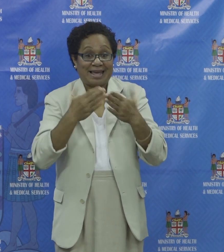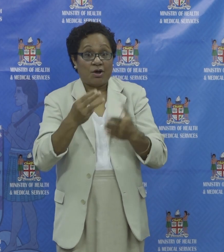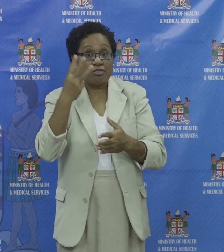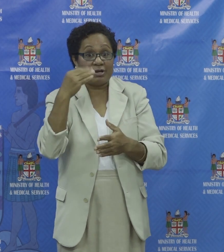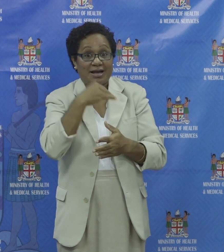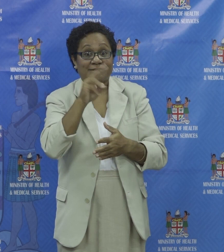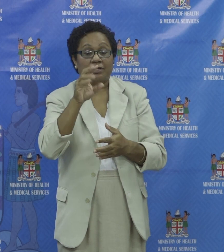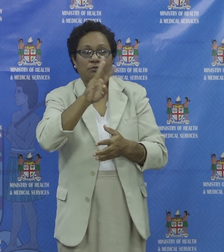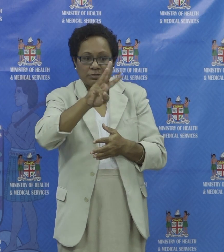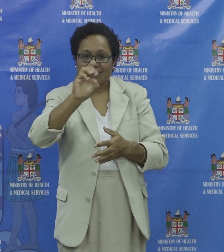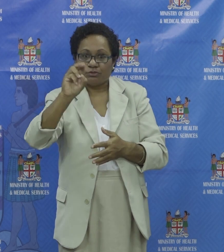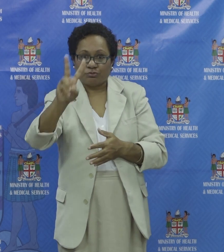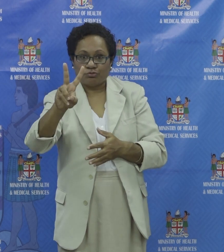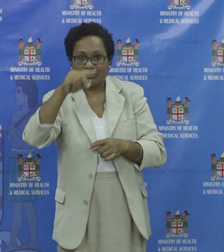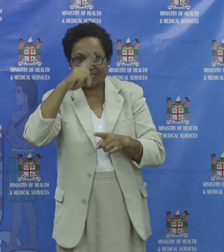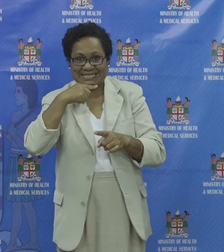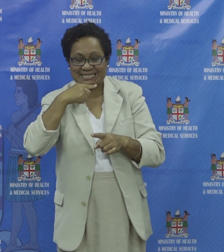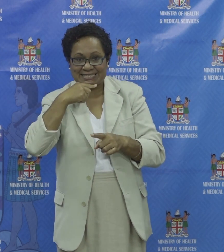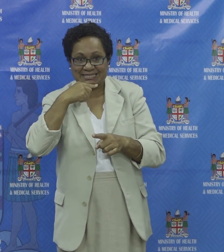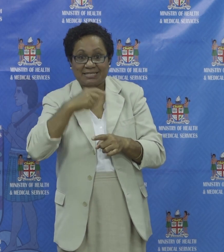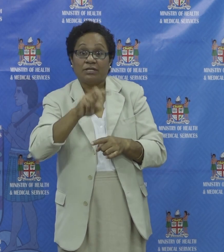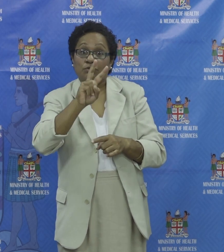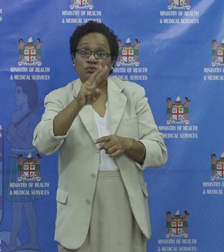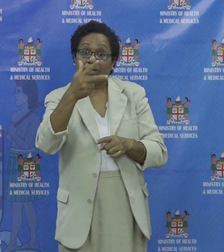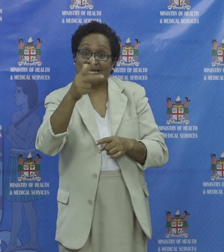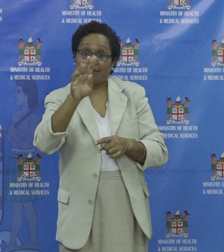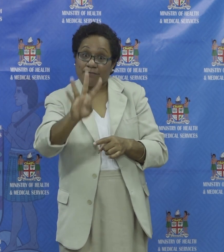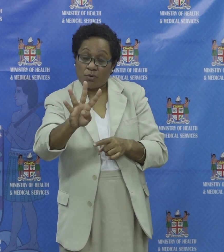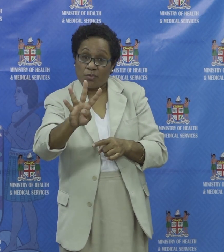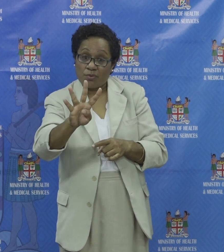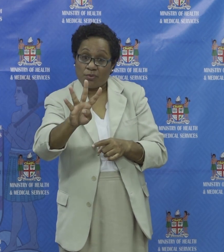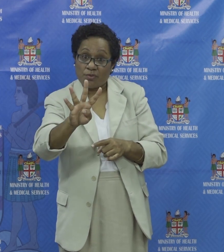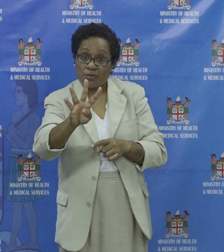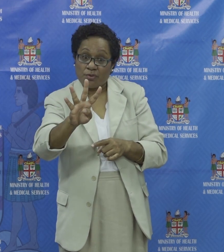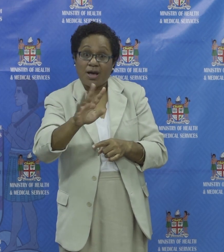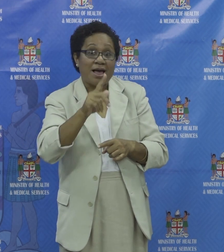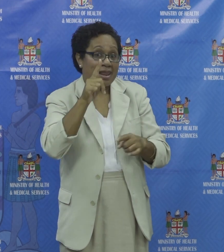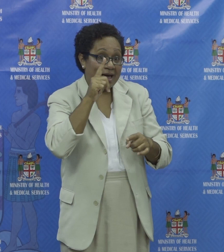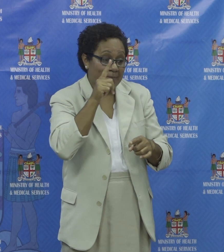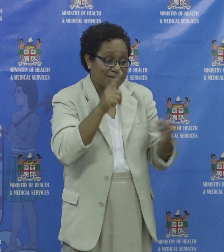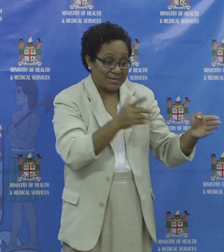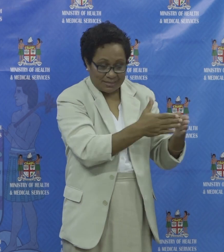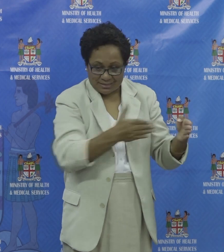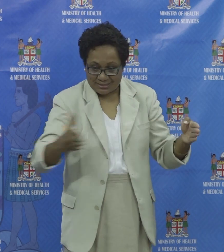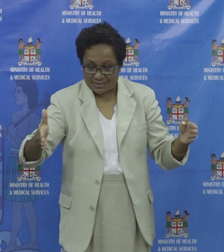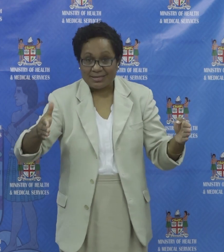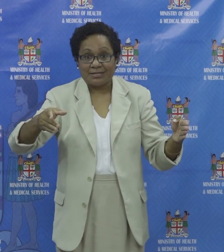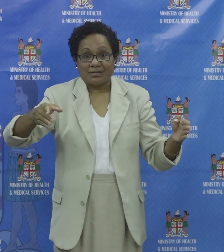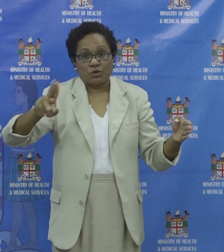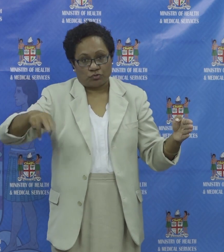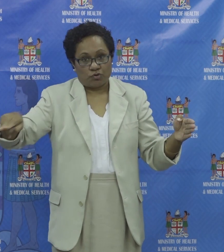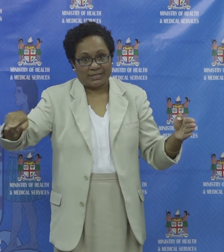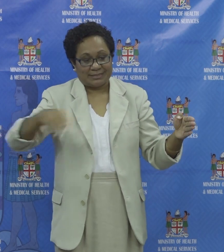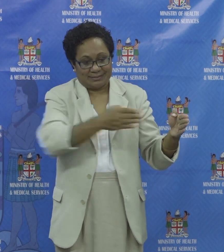302 active cases, with 284 of these cases within the Lami Suva Nosori corridor and